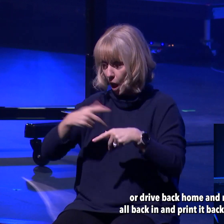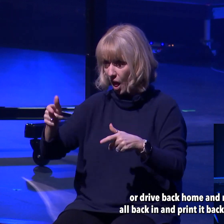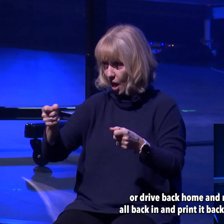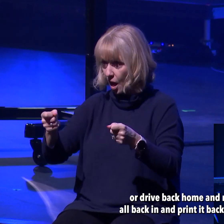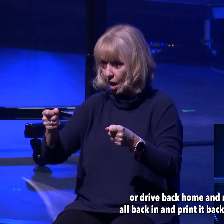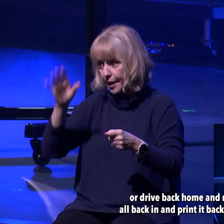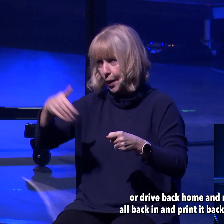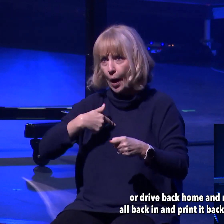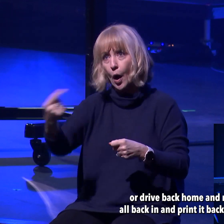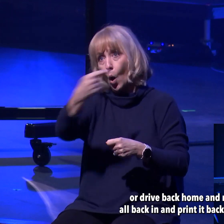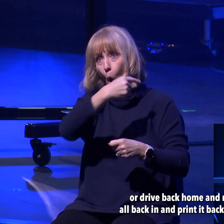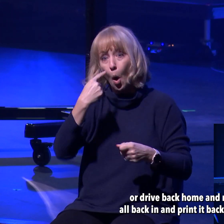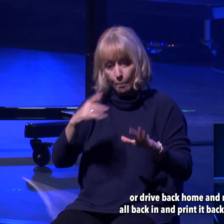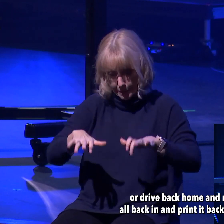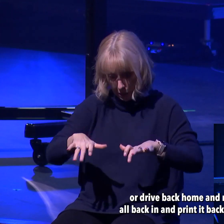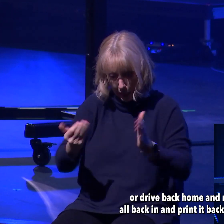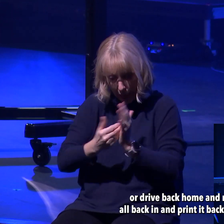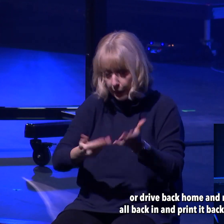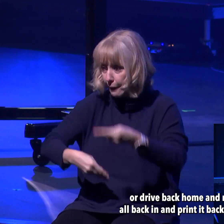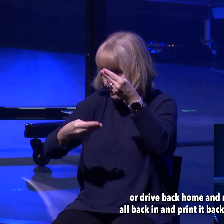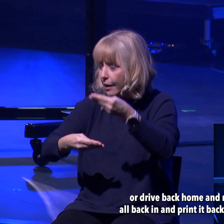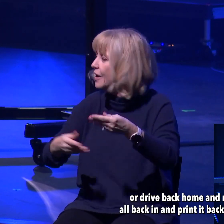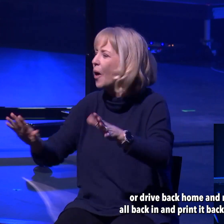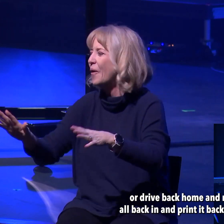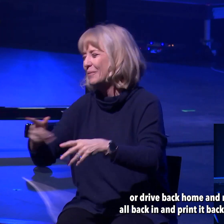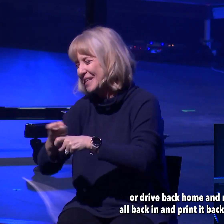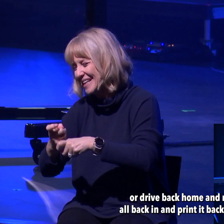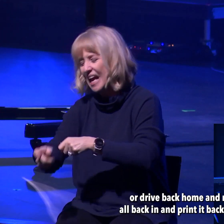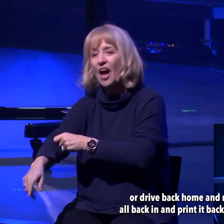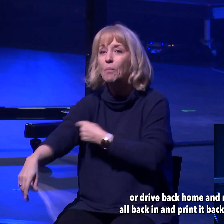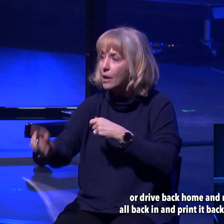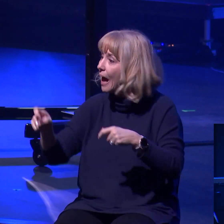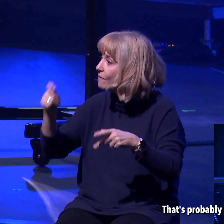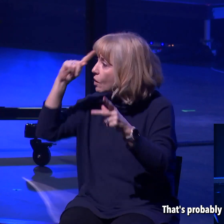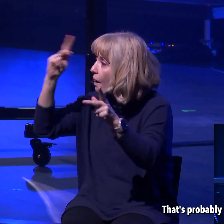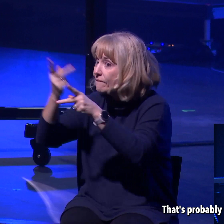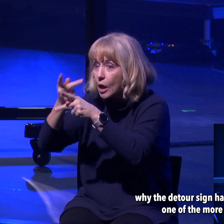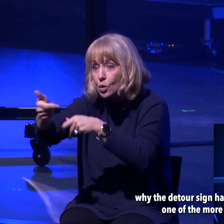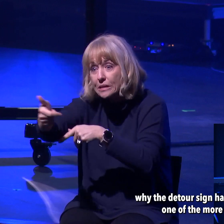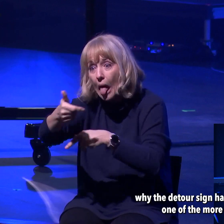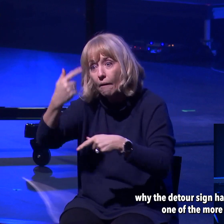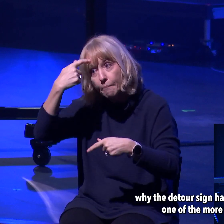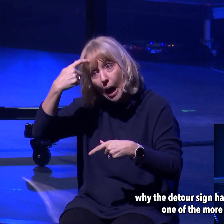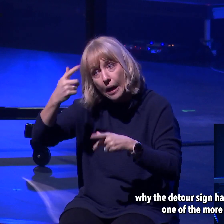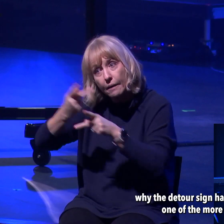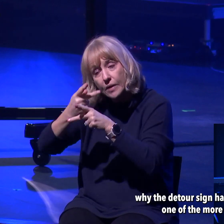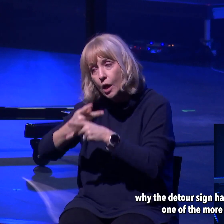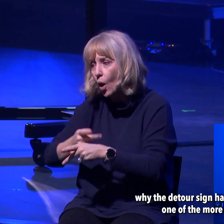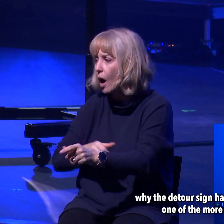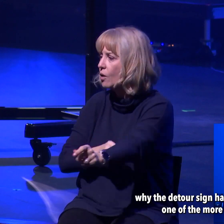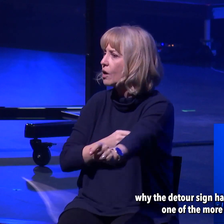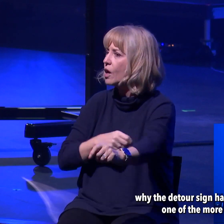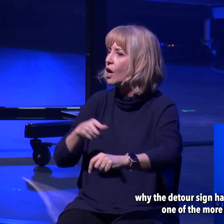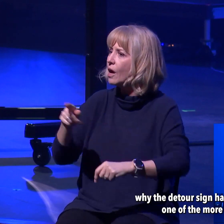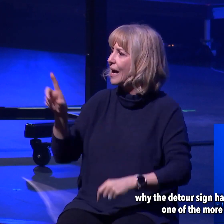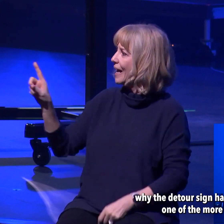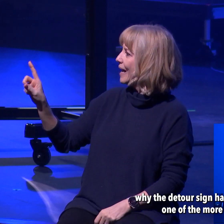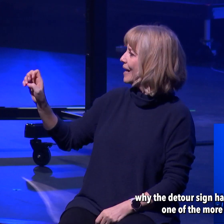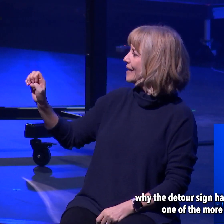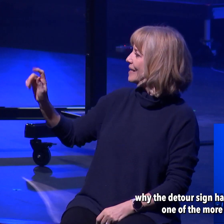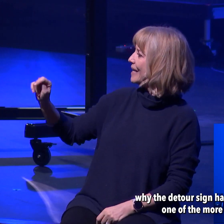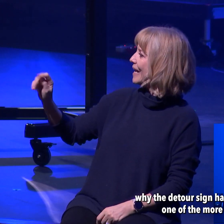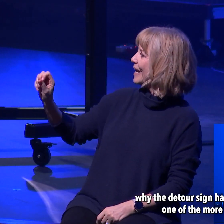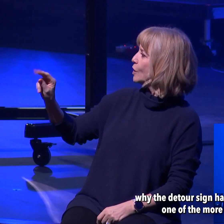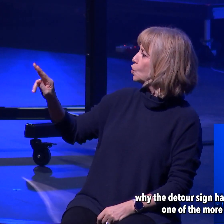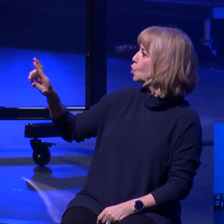home and retype it all back in and print it back out again. That's probably why the detour sign has to be